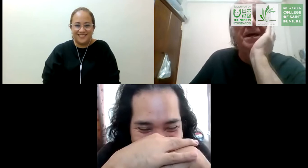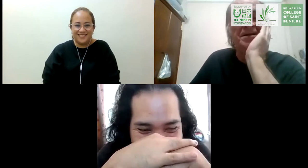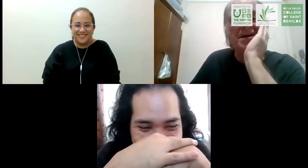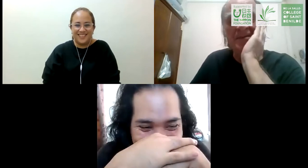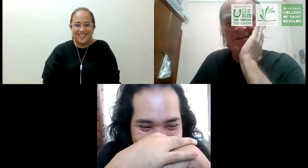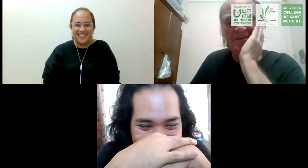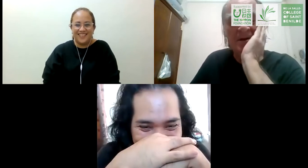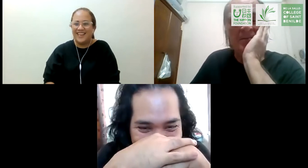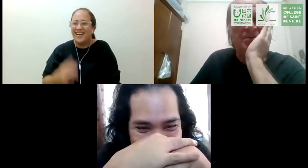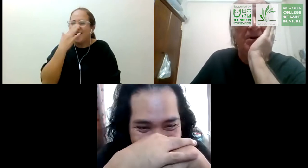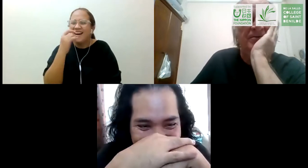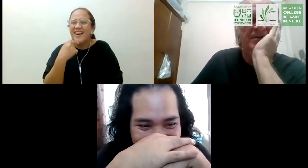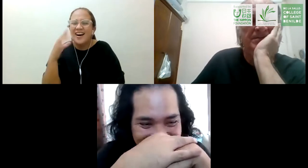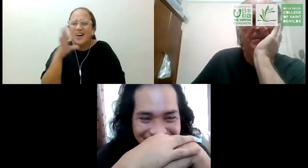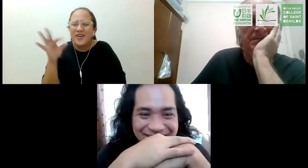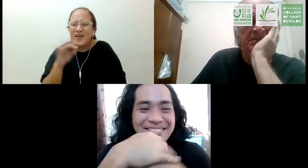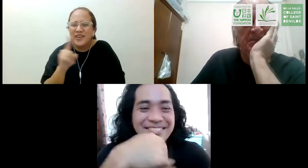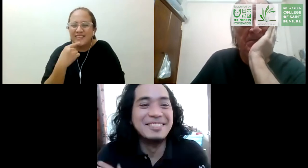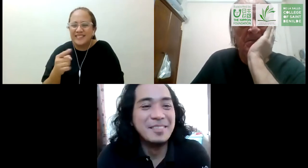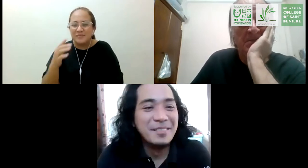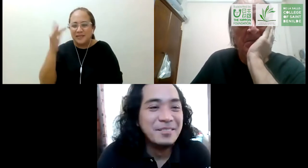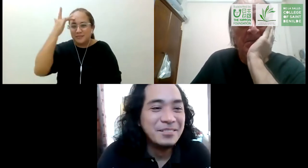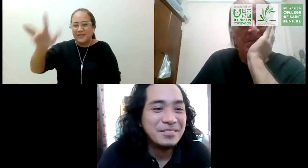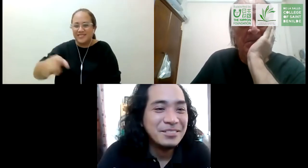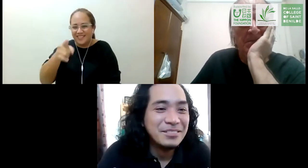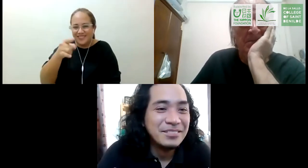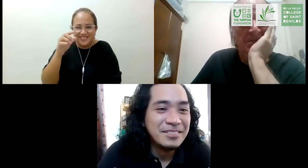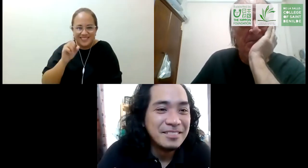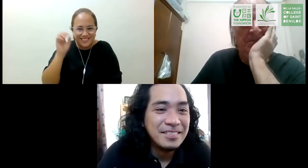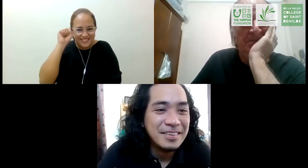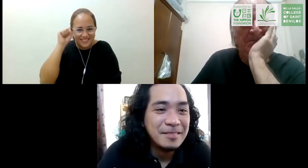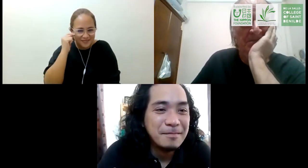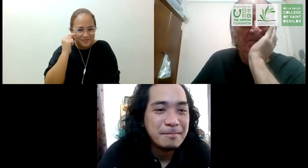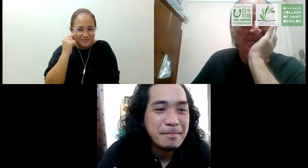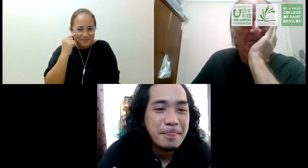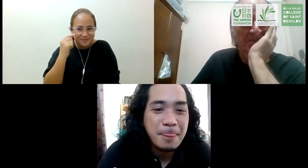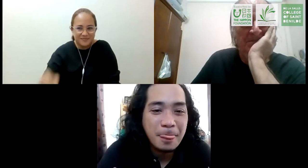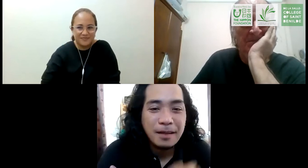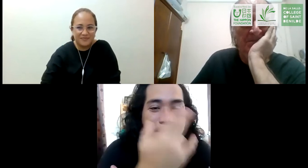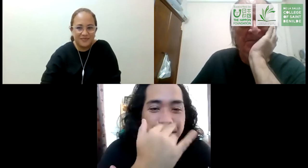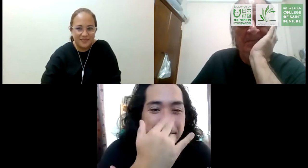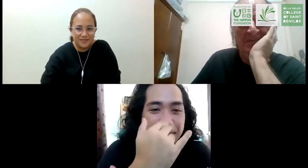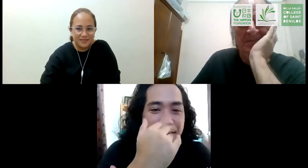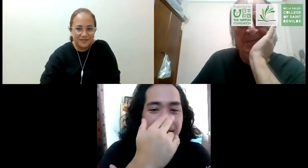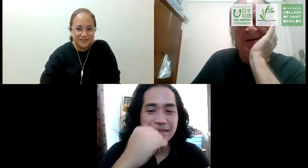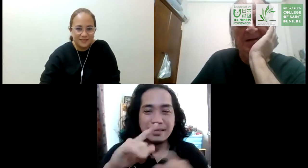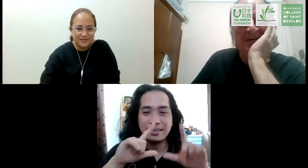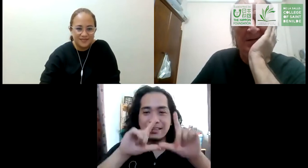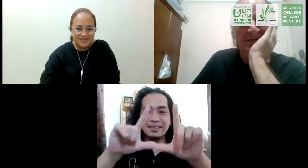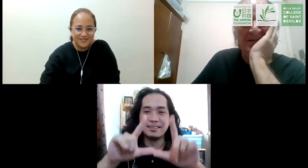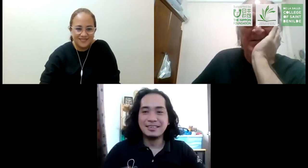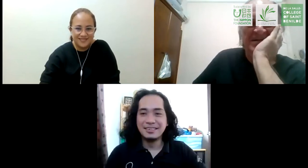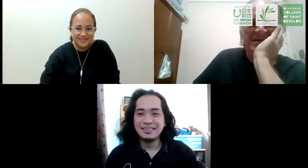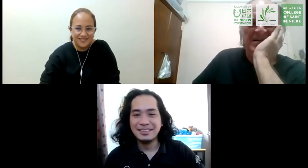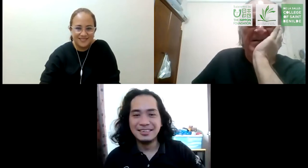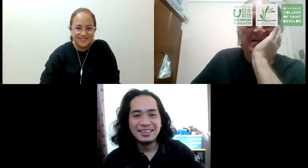What was Nat's comment? Sorry, I missed part of it. Yeah, it might, when we start getting into various classifiers. Yeah.